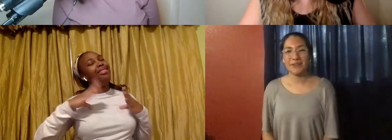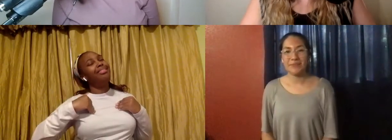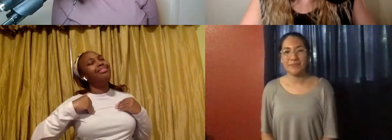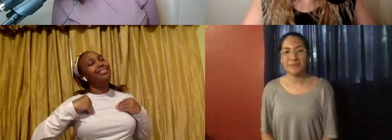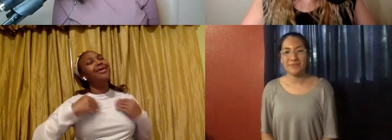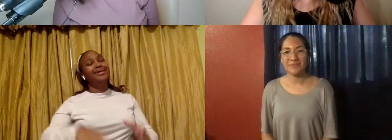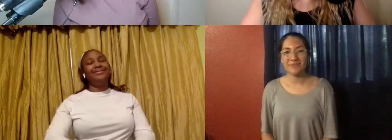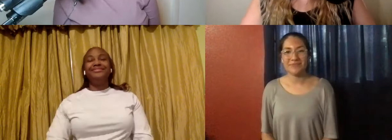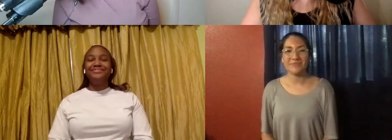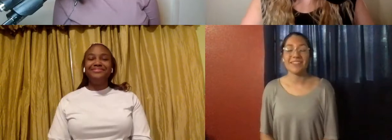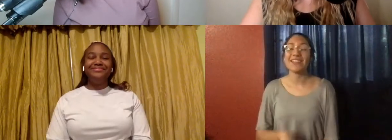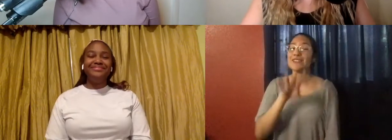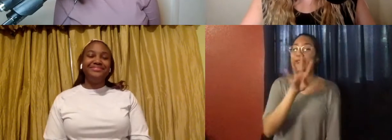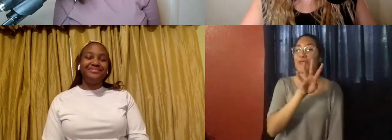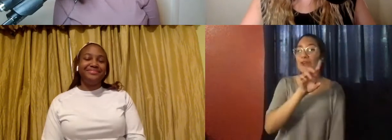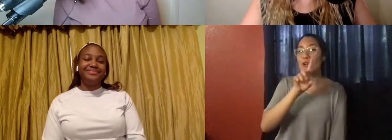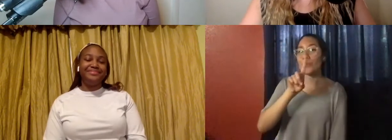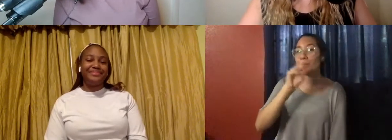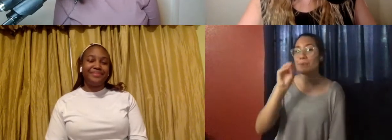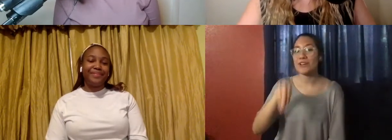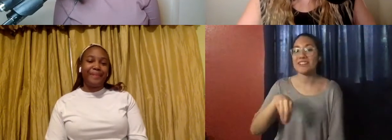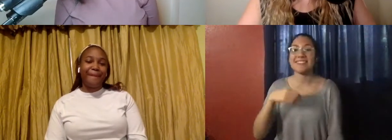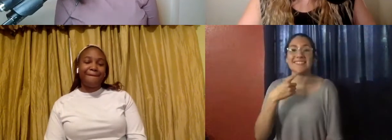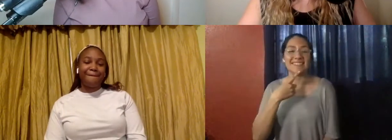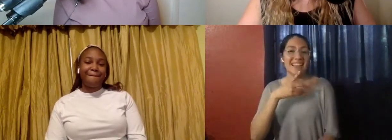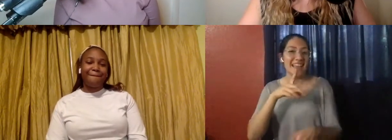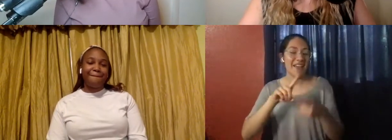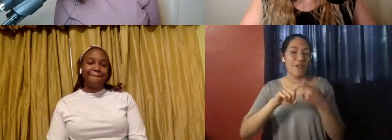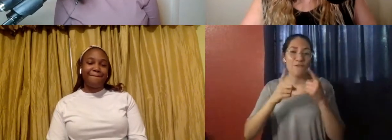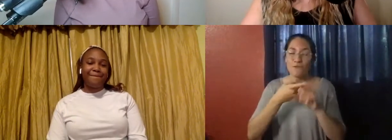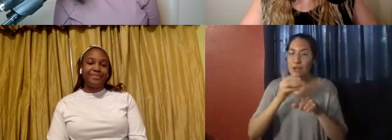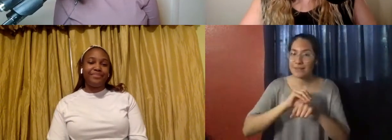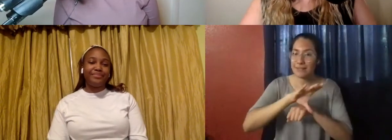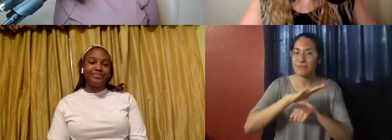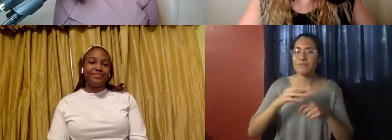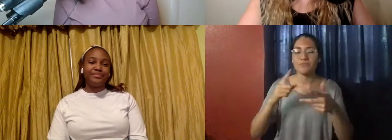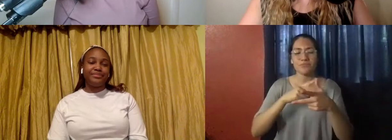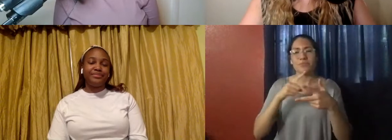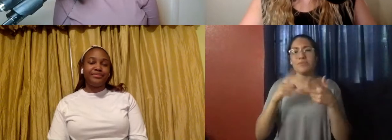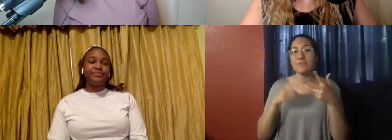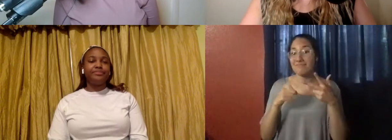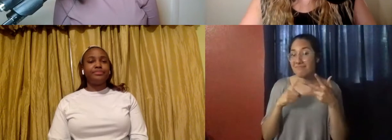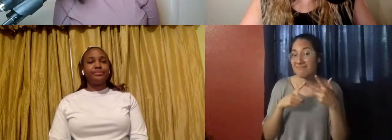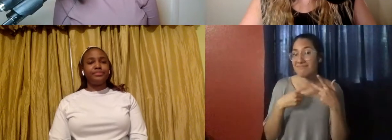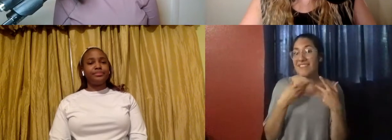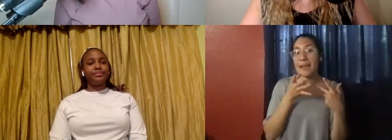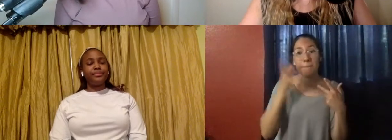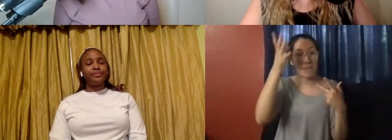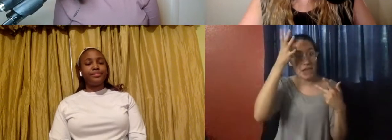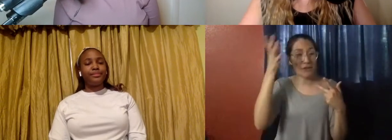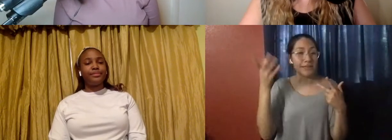Yeah. So 41% say friends are the influence. Next one is a parent. So maybe my mom calling